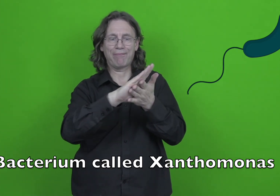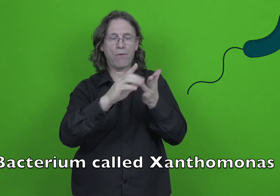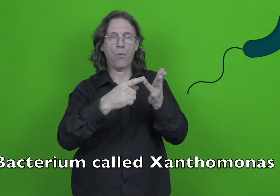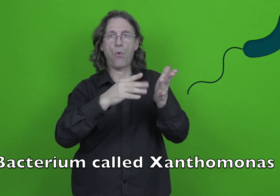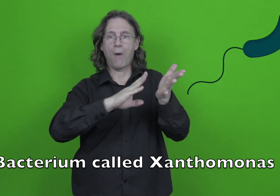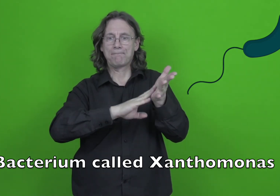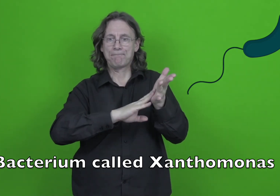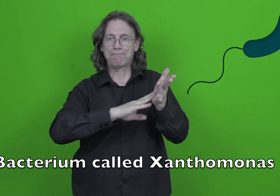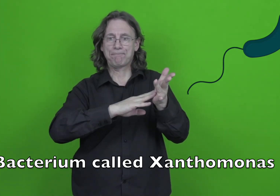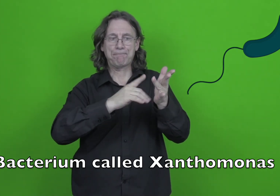Xanthomonas.